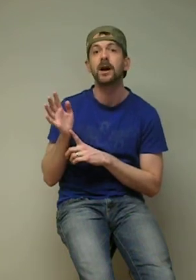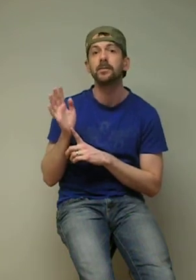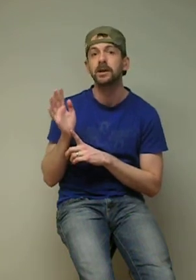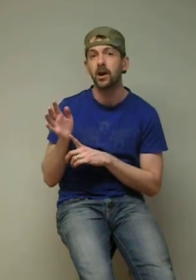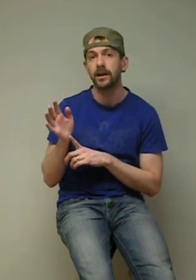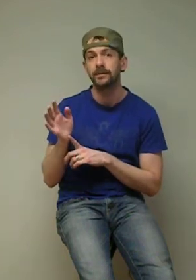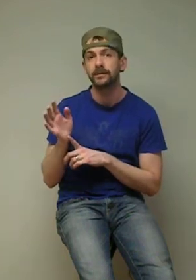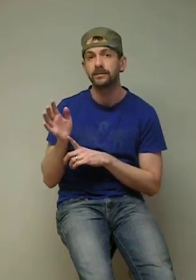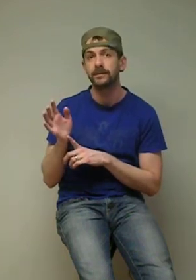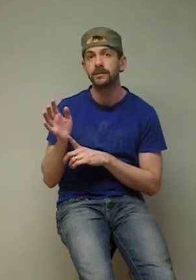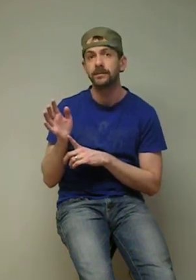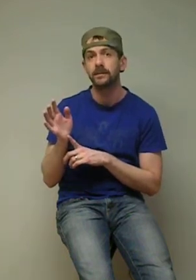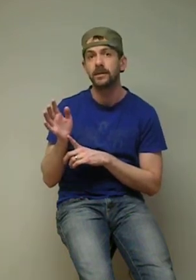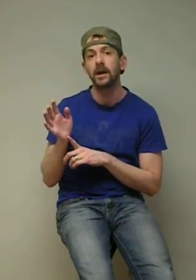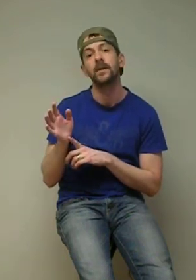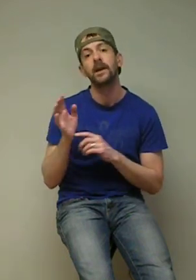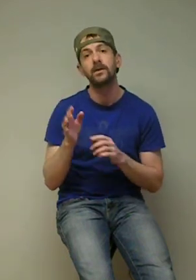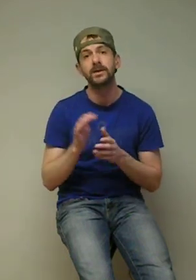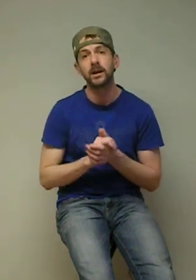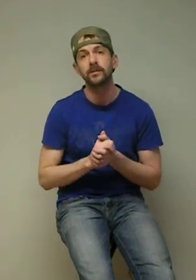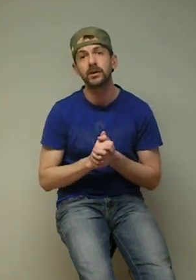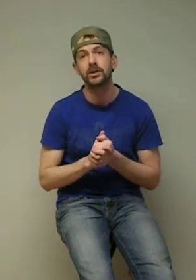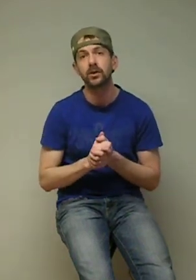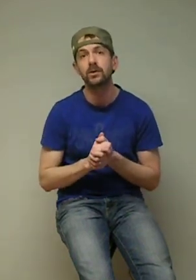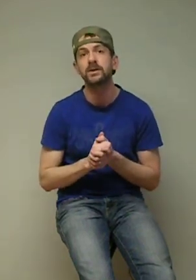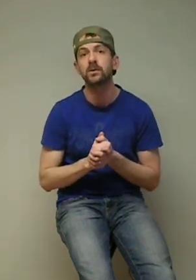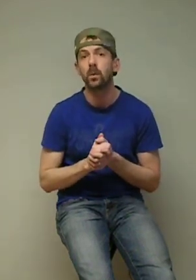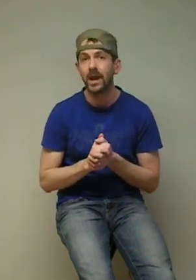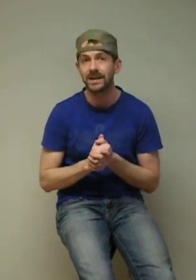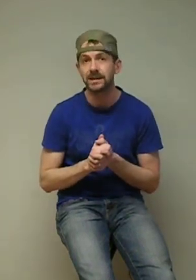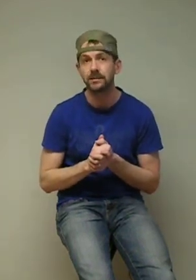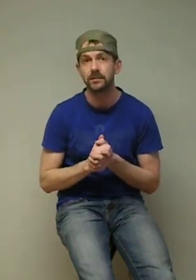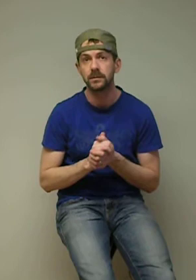stop at 9. And the other sign I'm going to show you is wait.